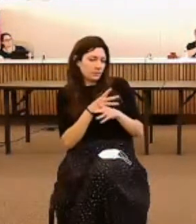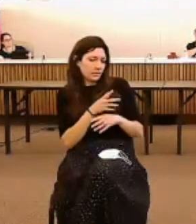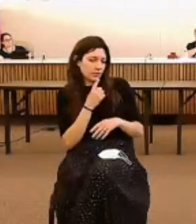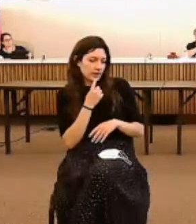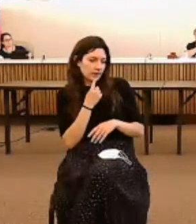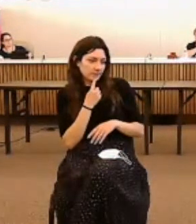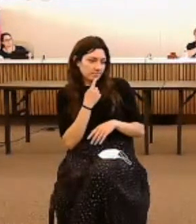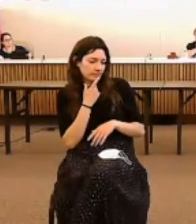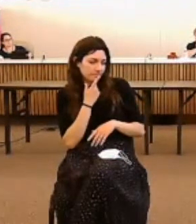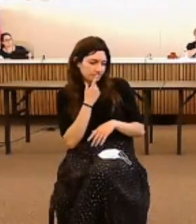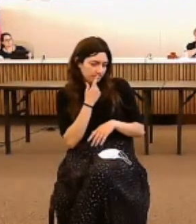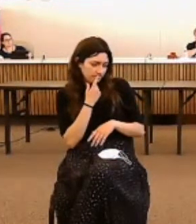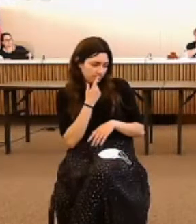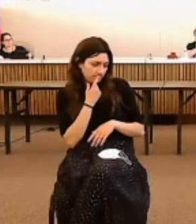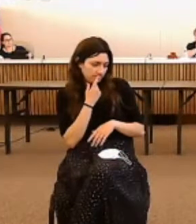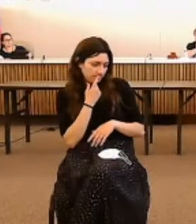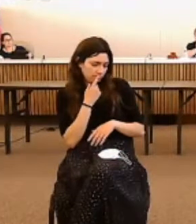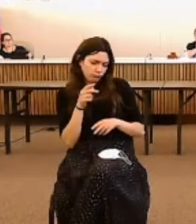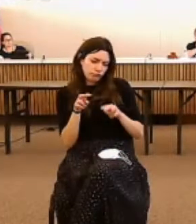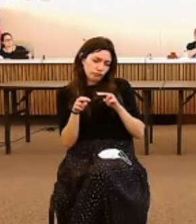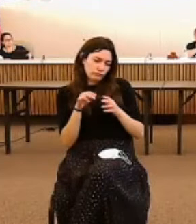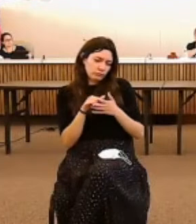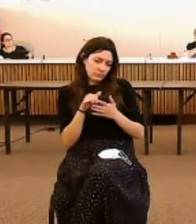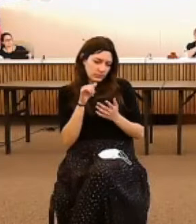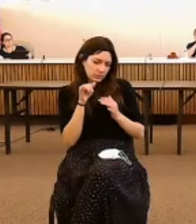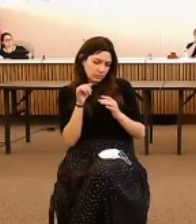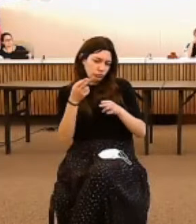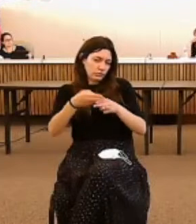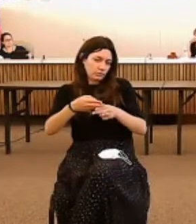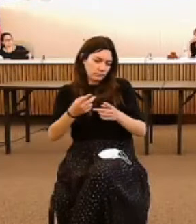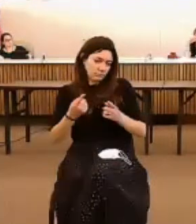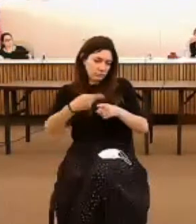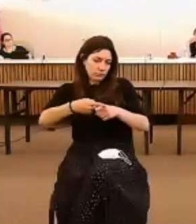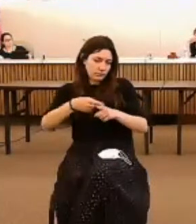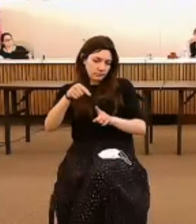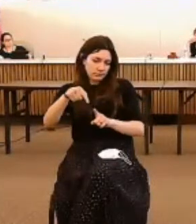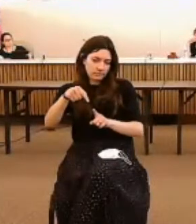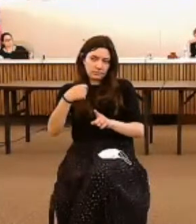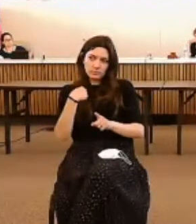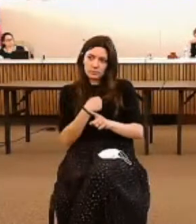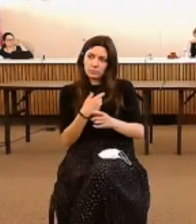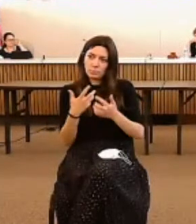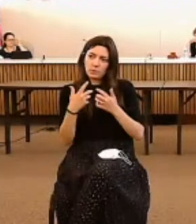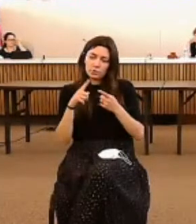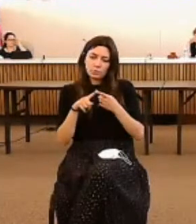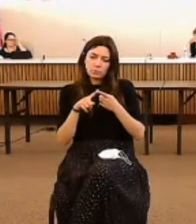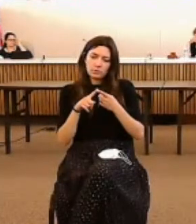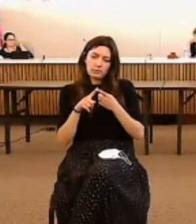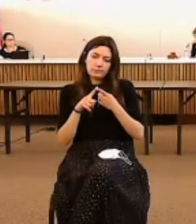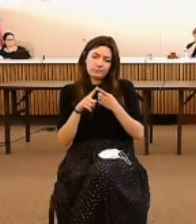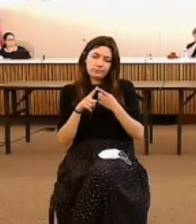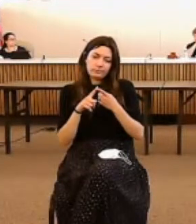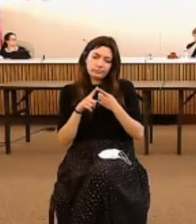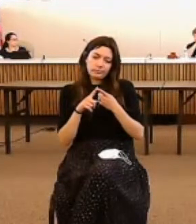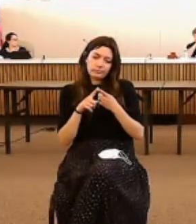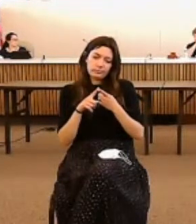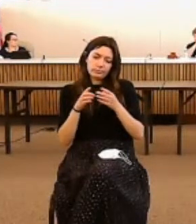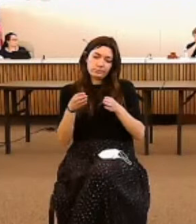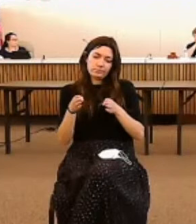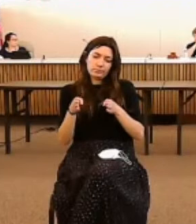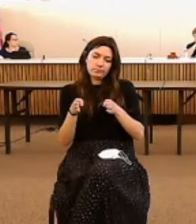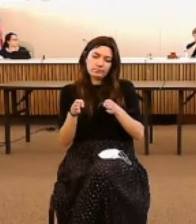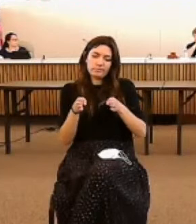in looking at that intersection, one of the things we also asked is, you know, that we wanted to set aside, and they've got that in terms of, you